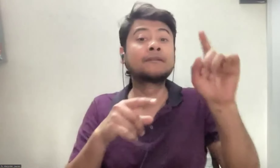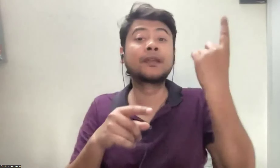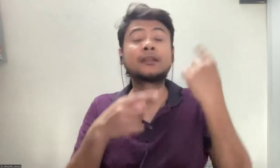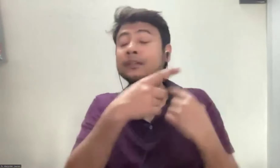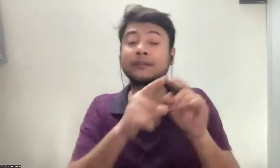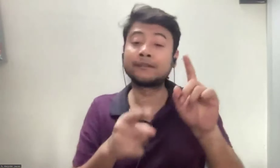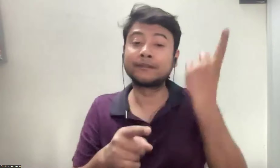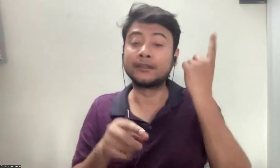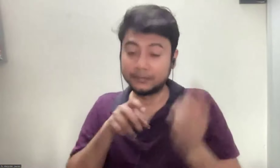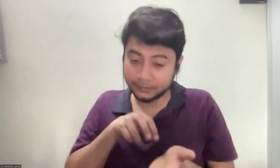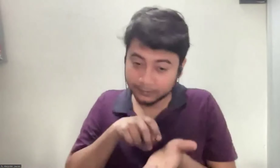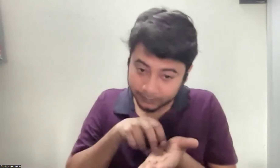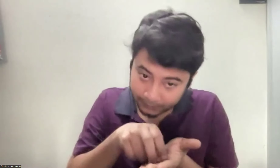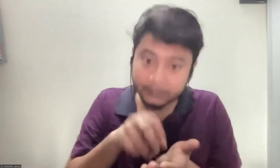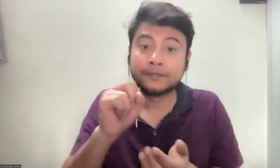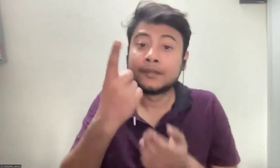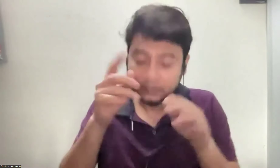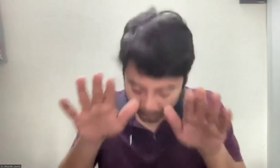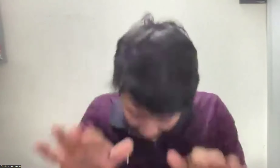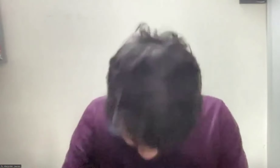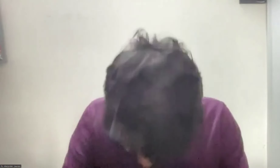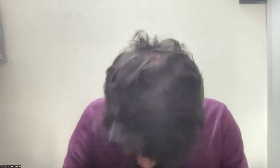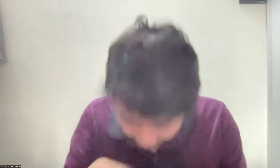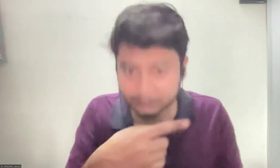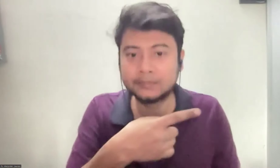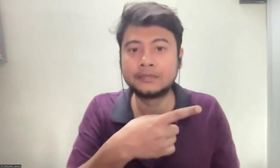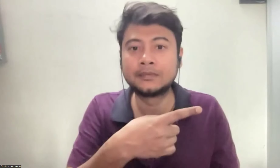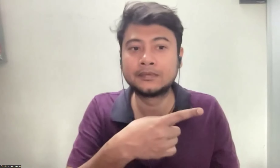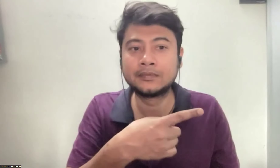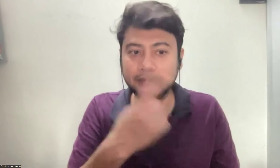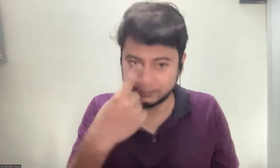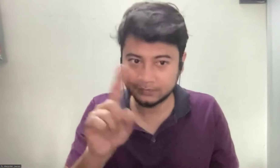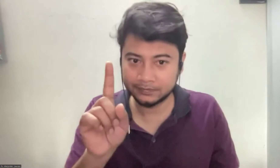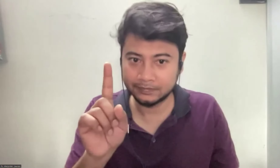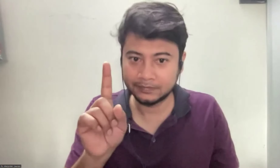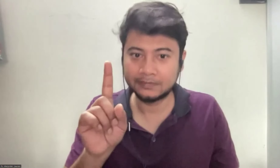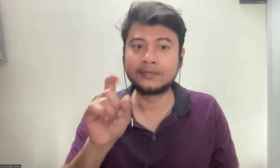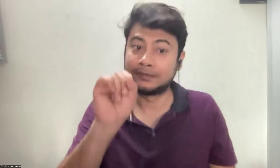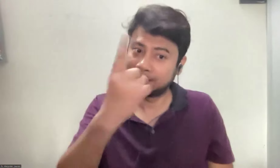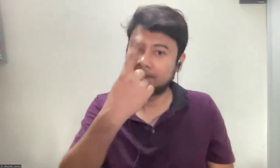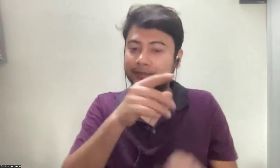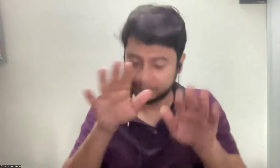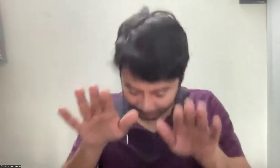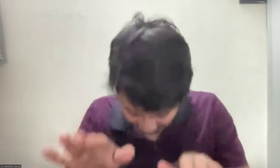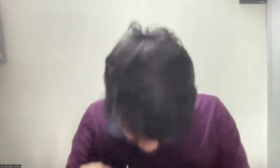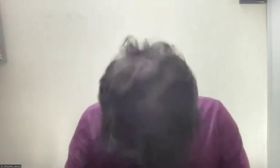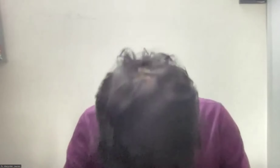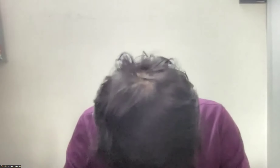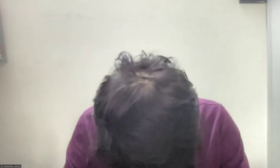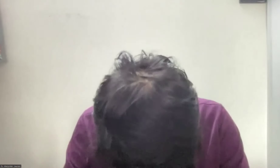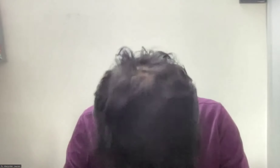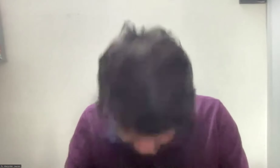you know, going around Tulsi is done, then again he bows down, and that finishes our Tulsi